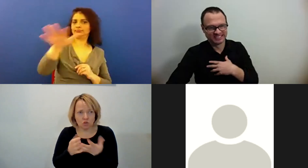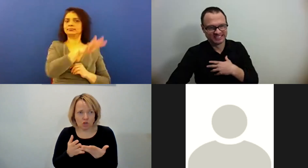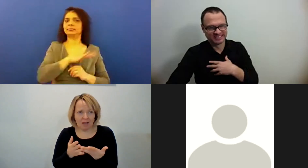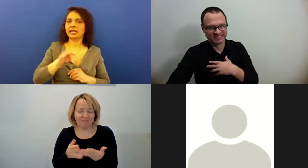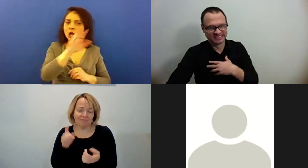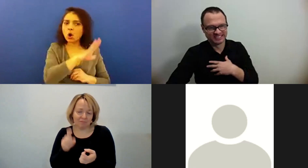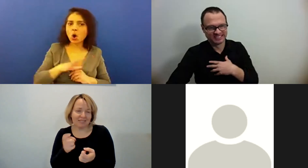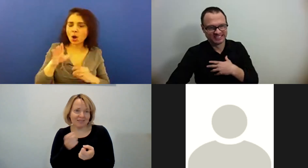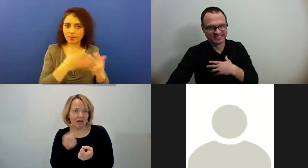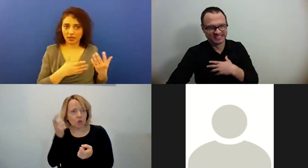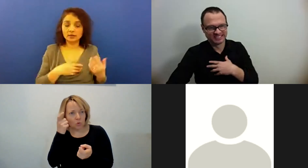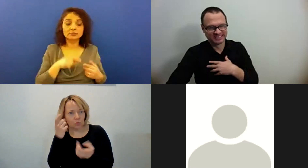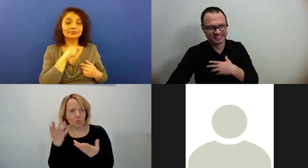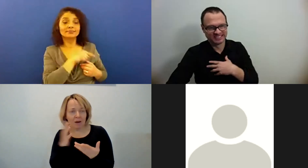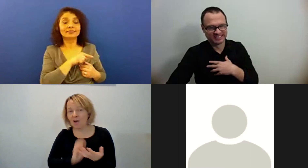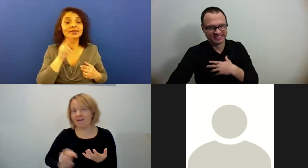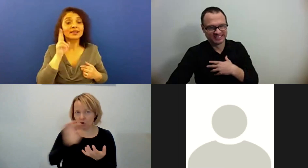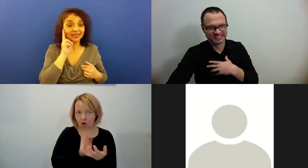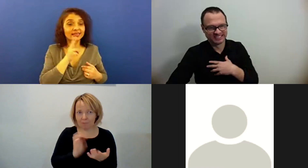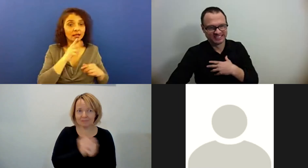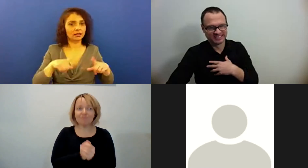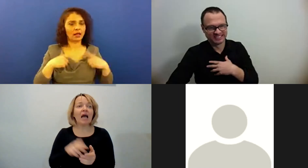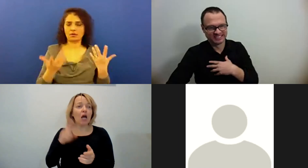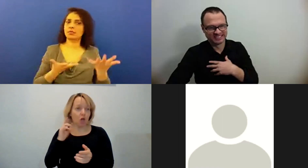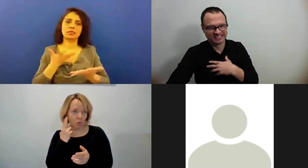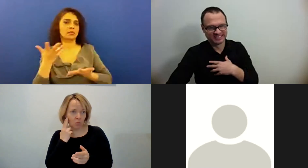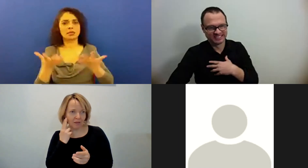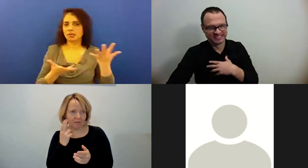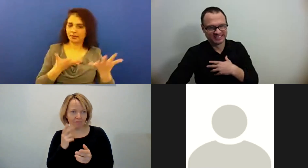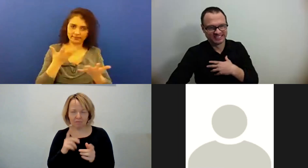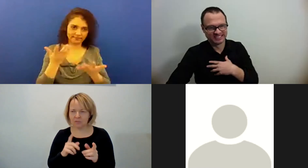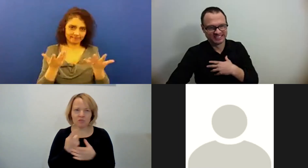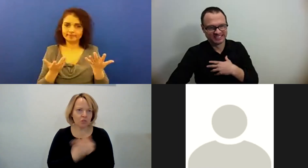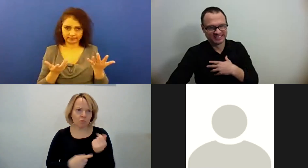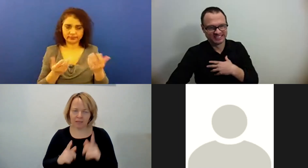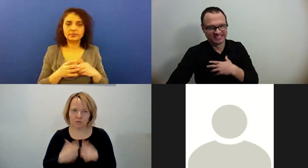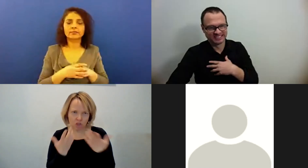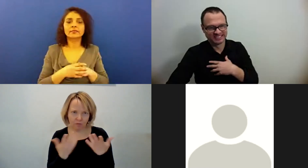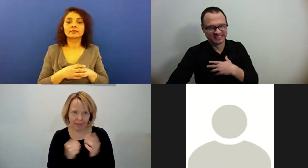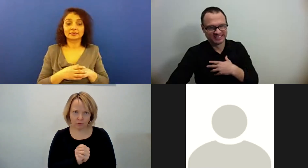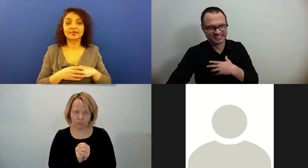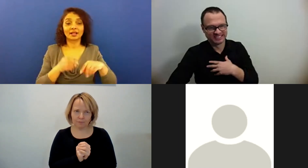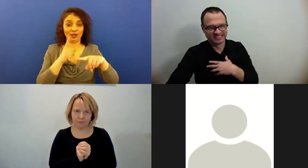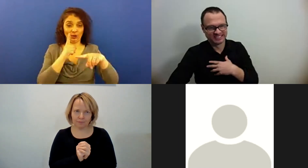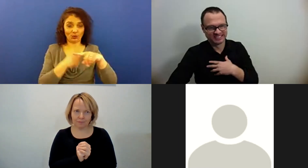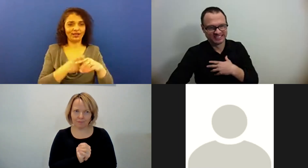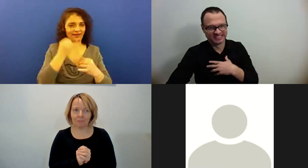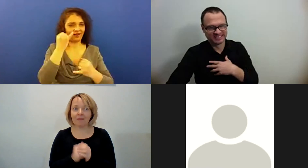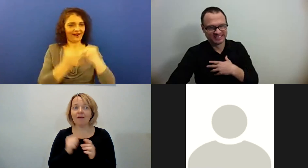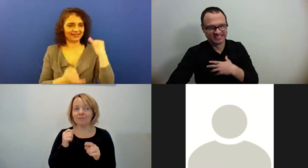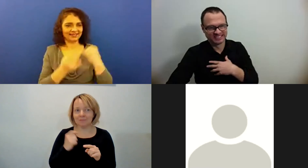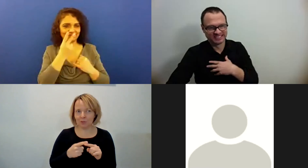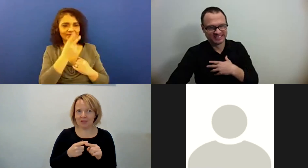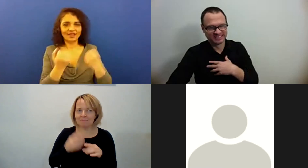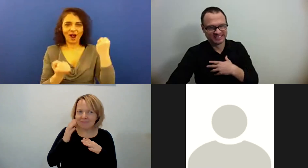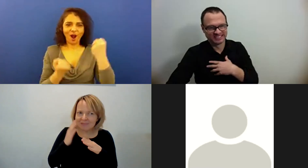living in their tradition within the Roma cultures. Many deaf Roma